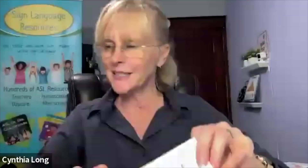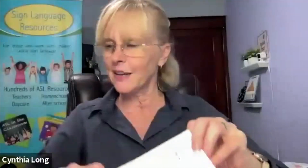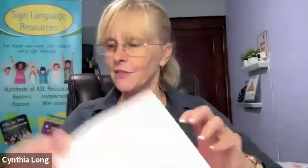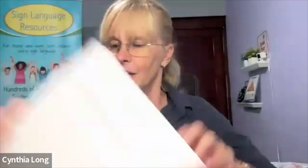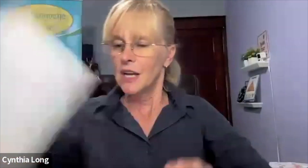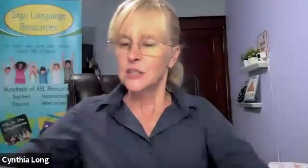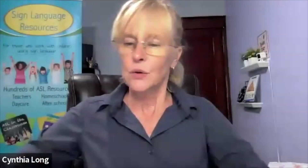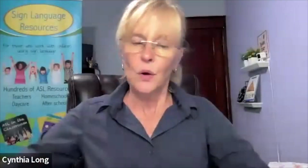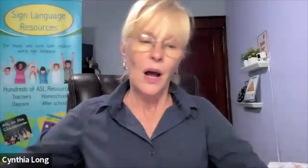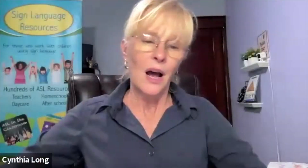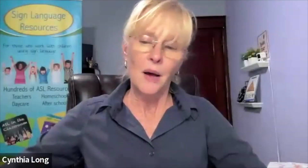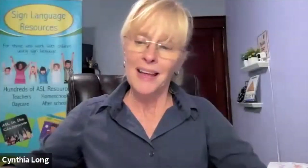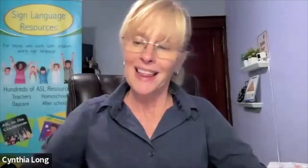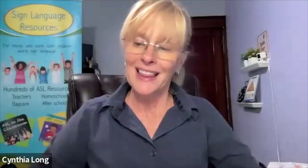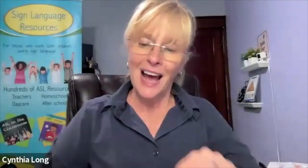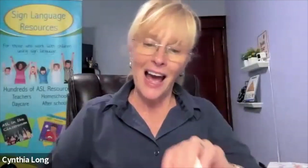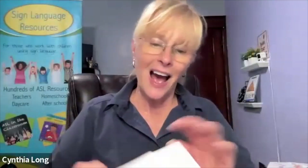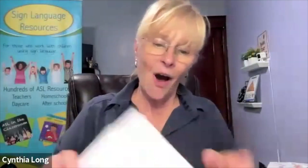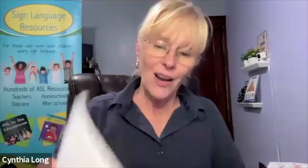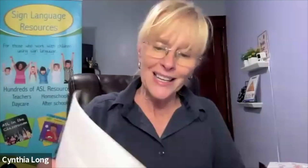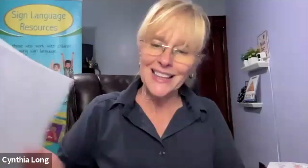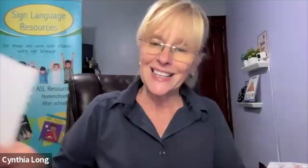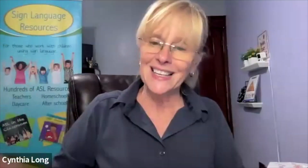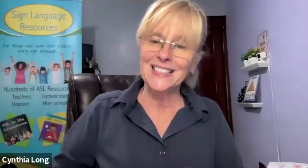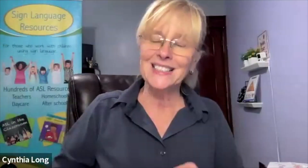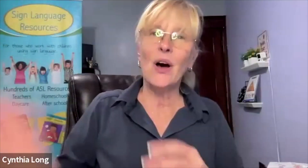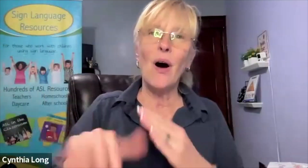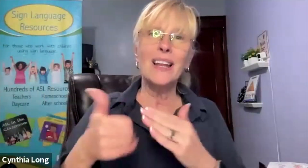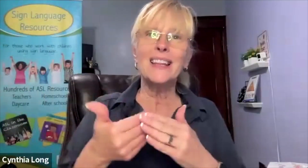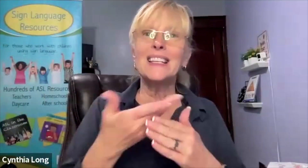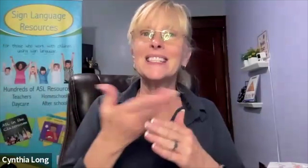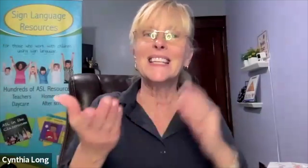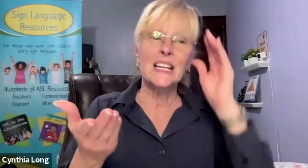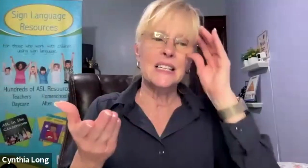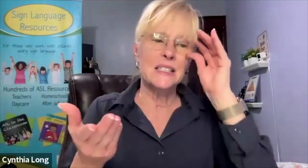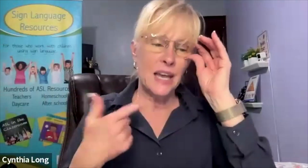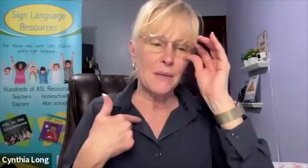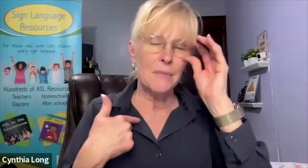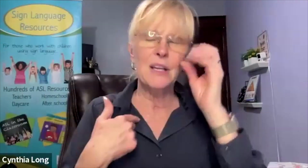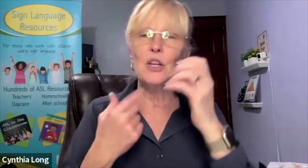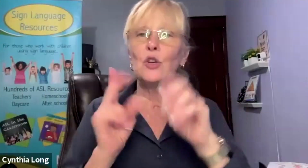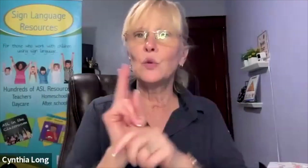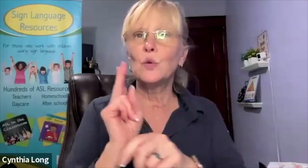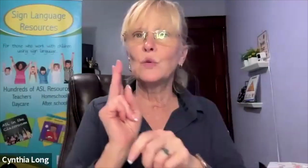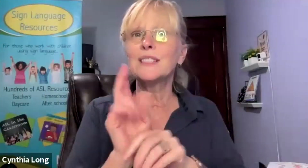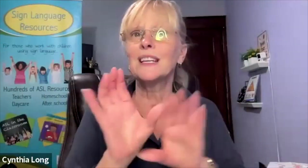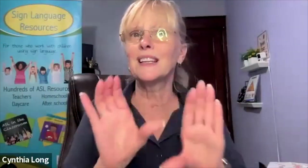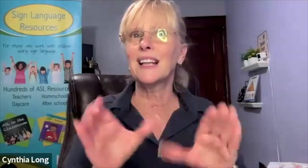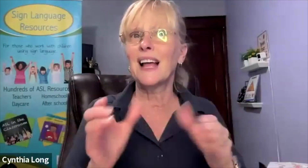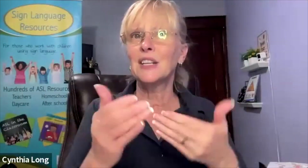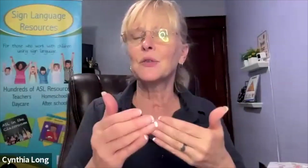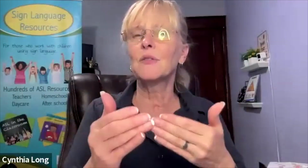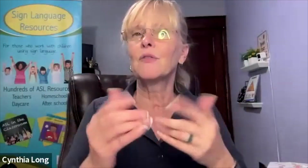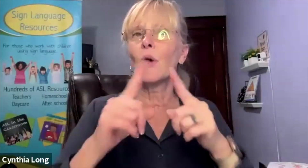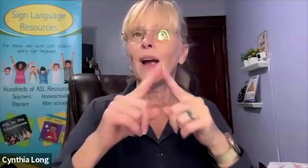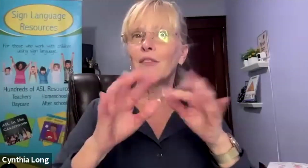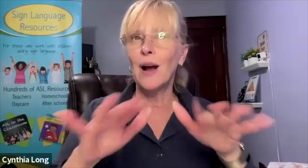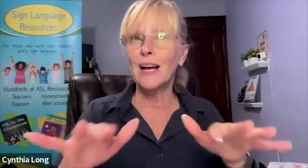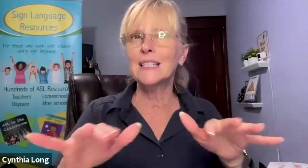stuff. So all of these things can be used in the classroom for a variety